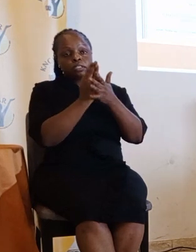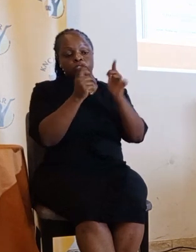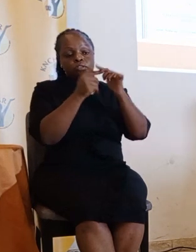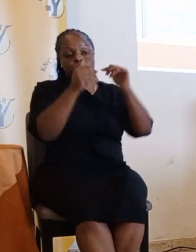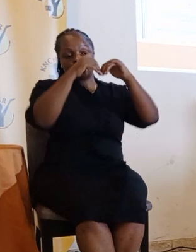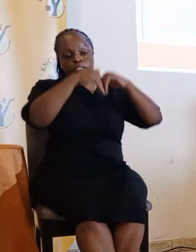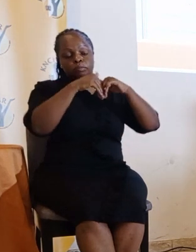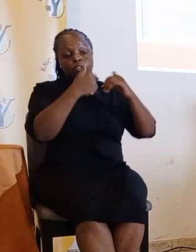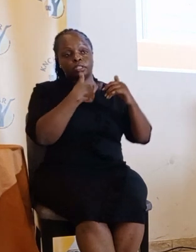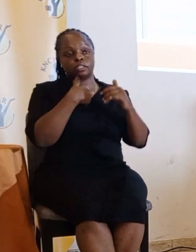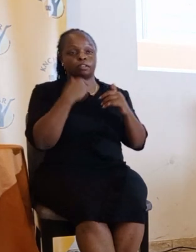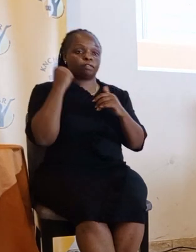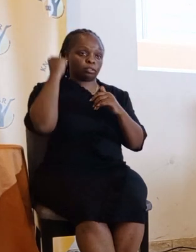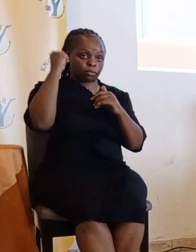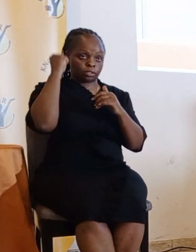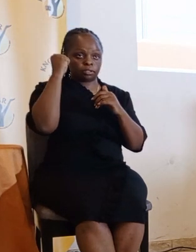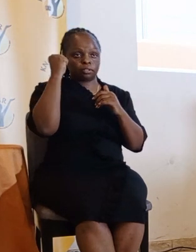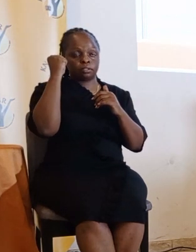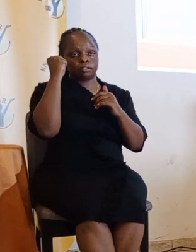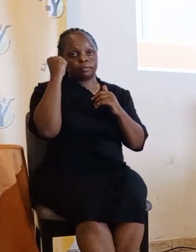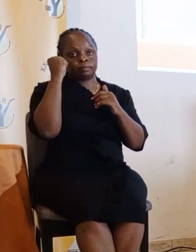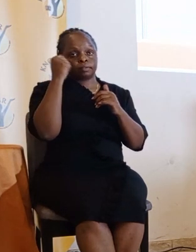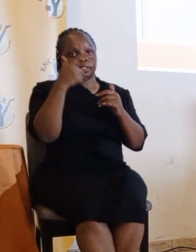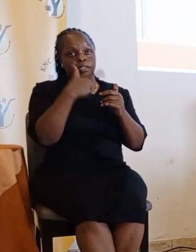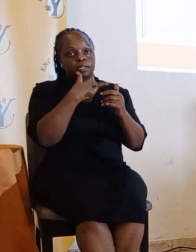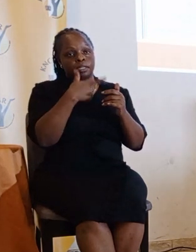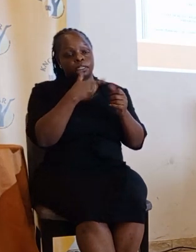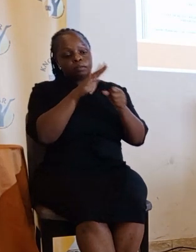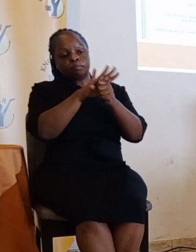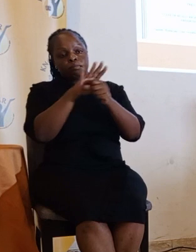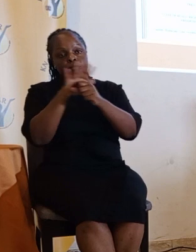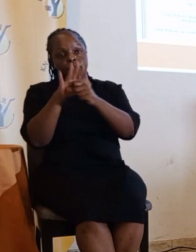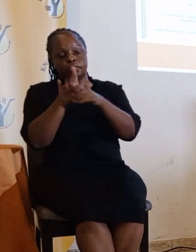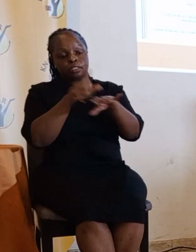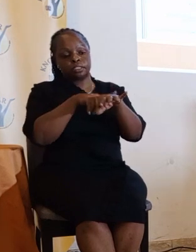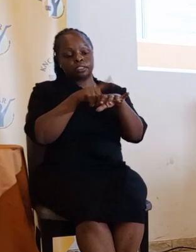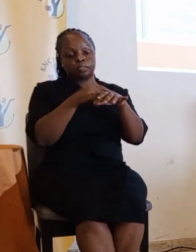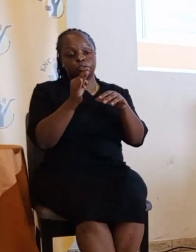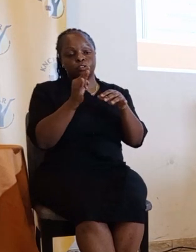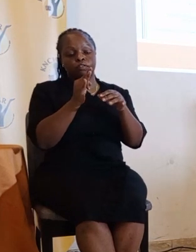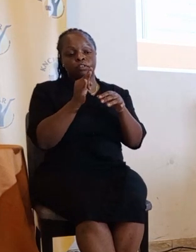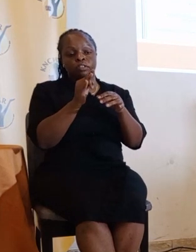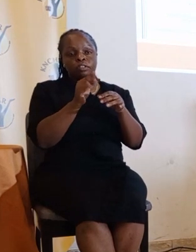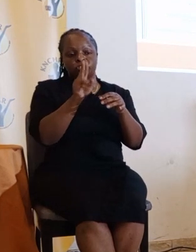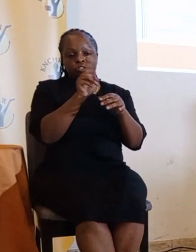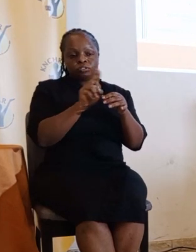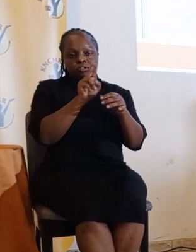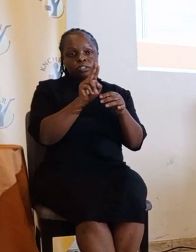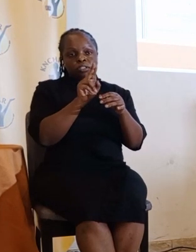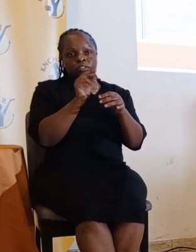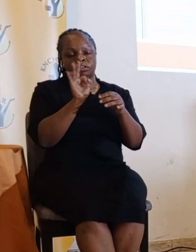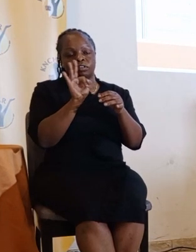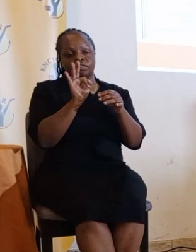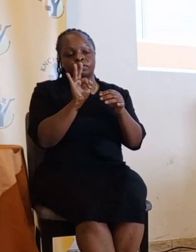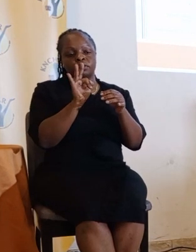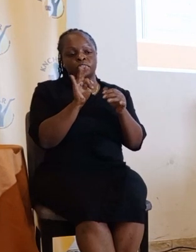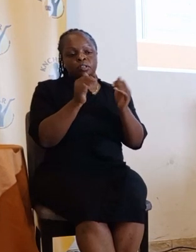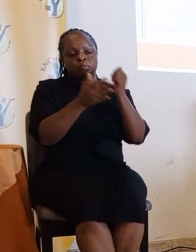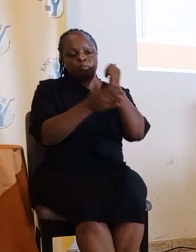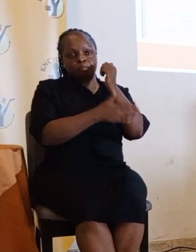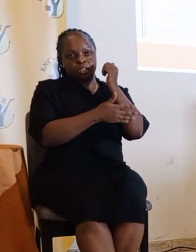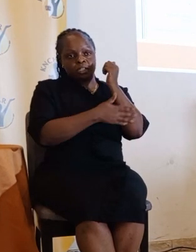and hold demonstrations. There were several instances of excessive use of less lethal weapons such